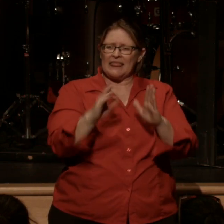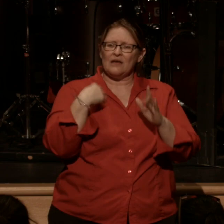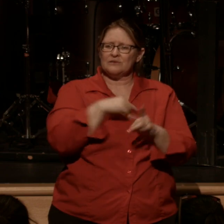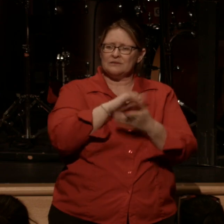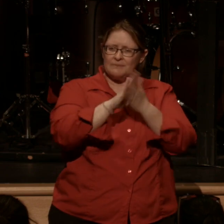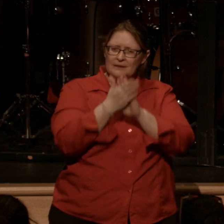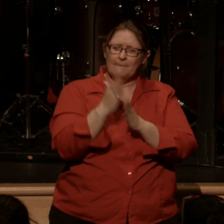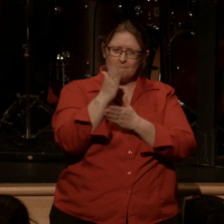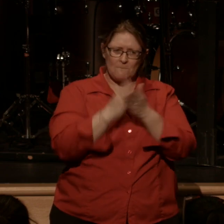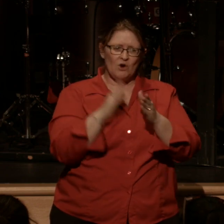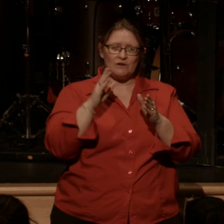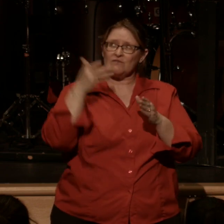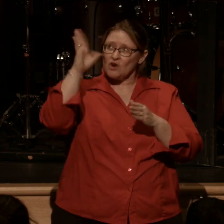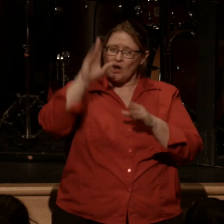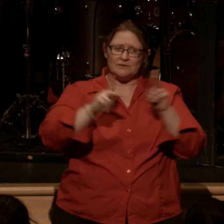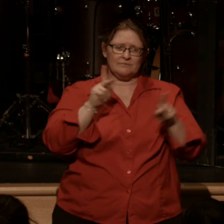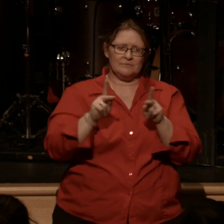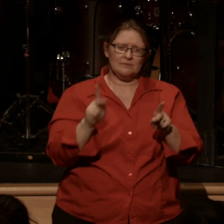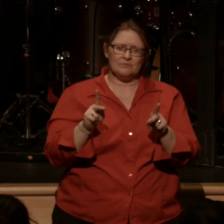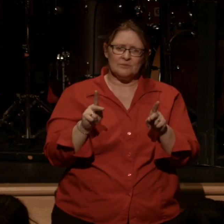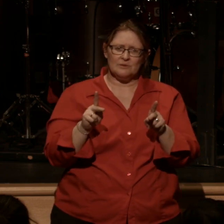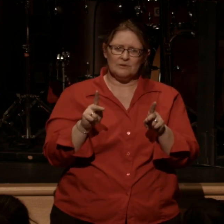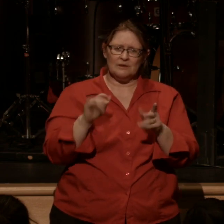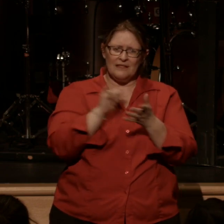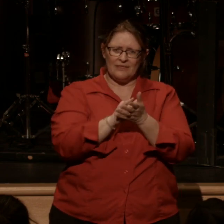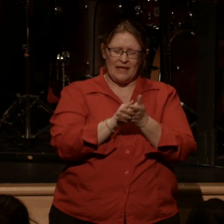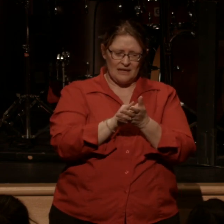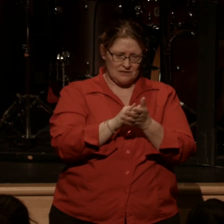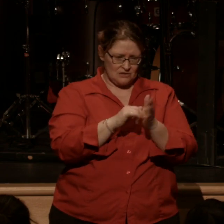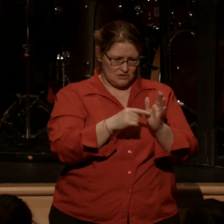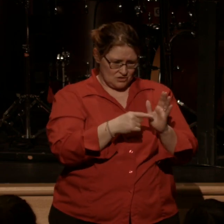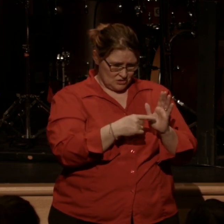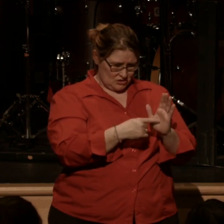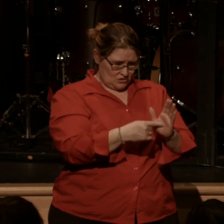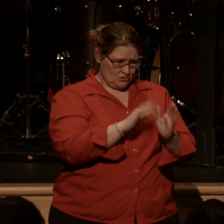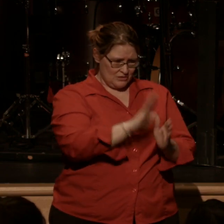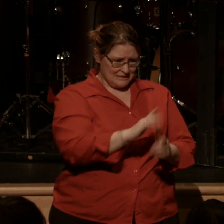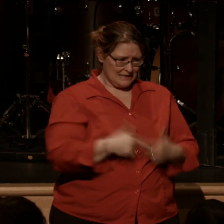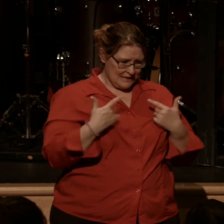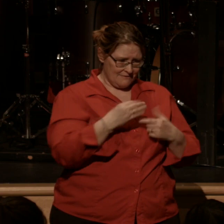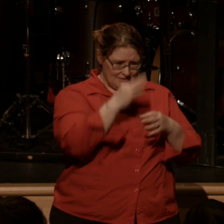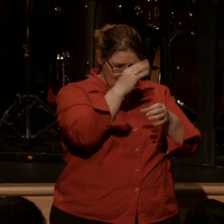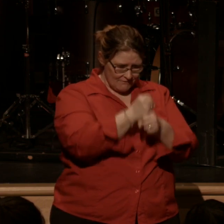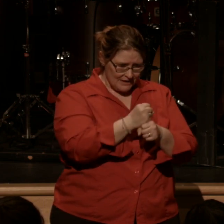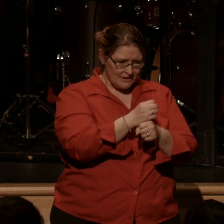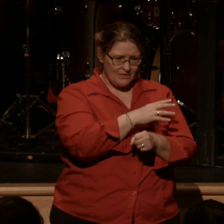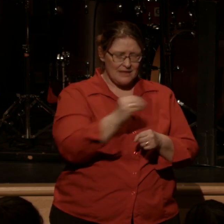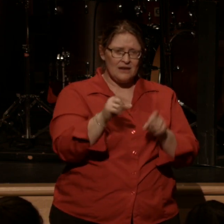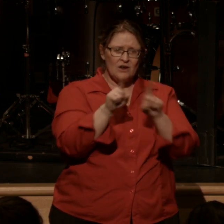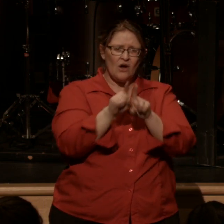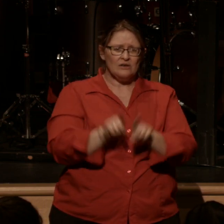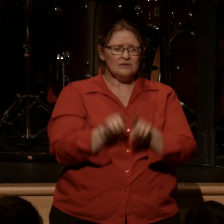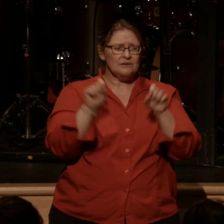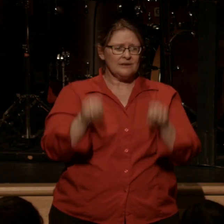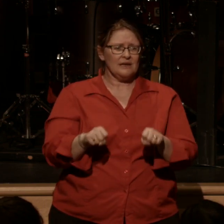become part of the people of God. It's what marked Abraham's life of faith. And it can also be the mark of